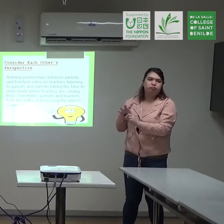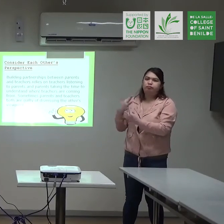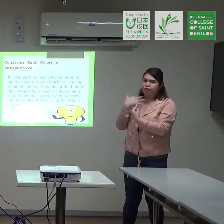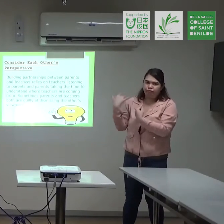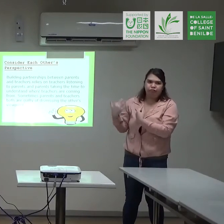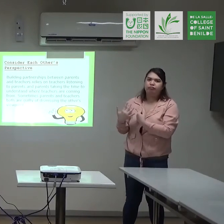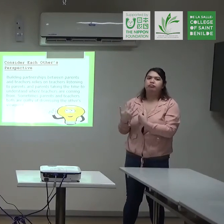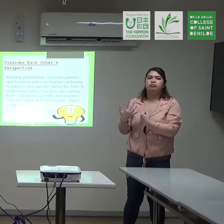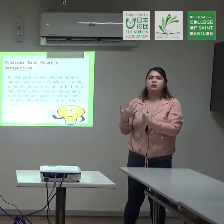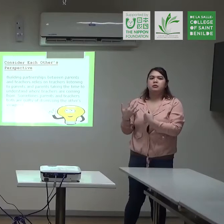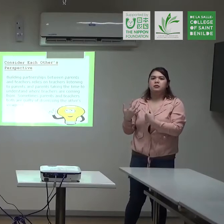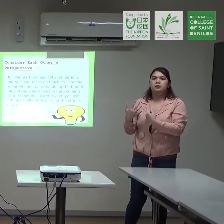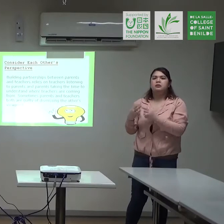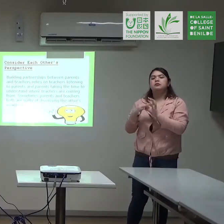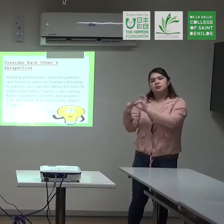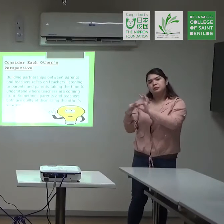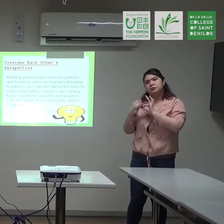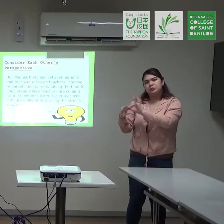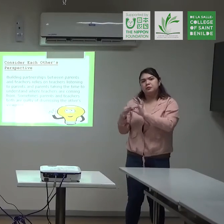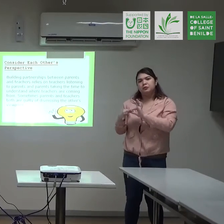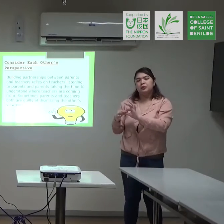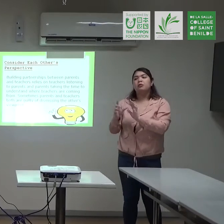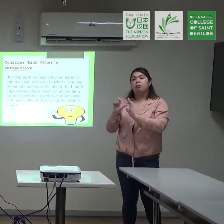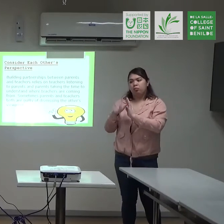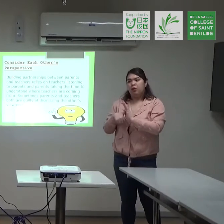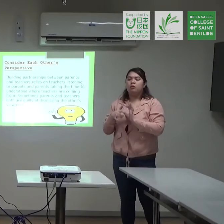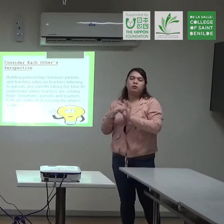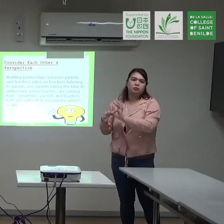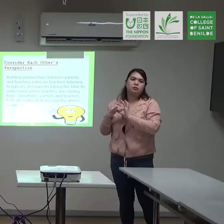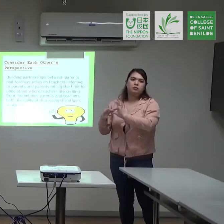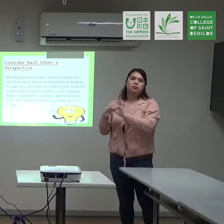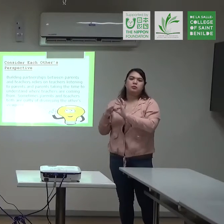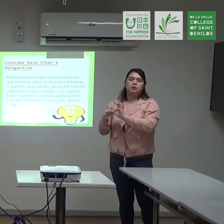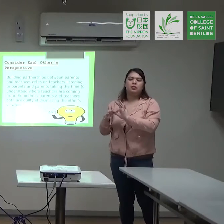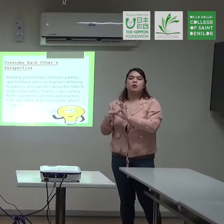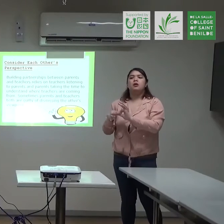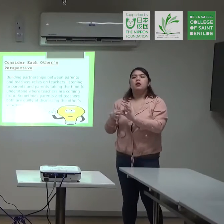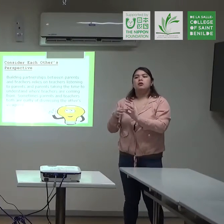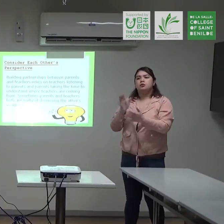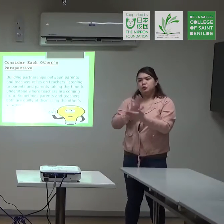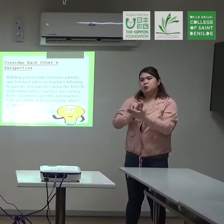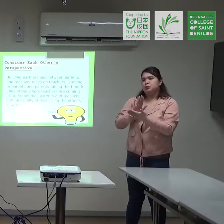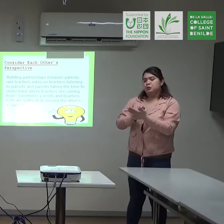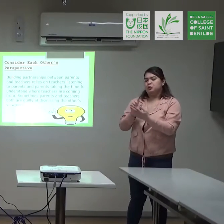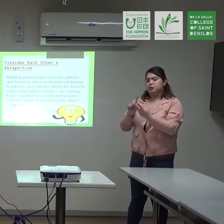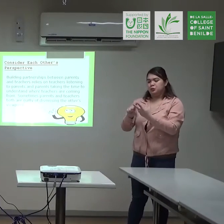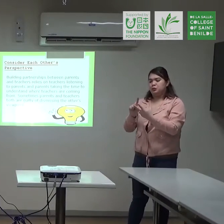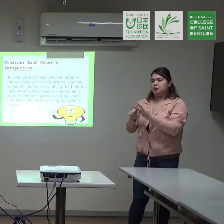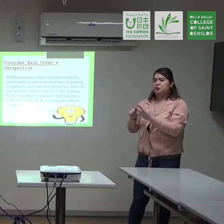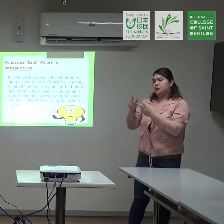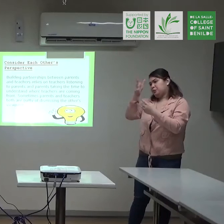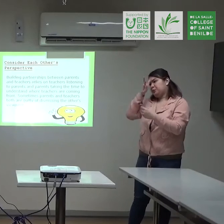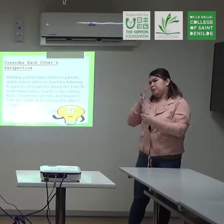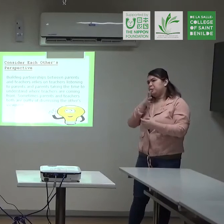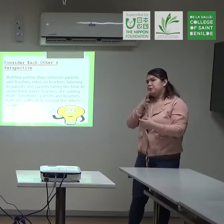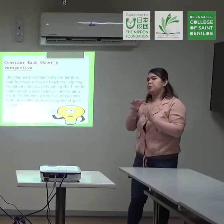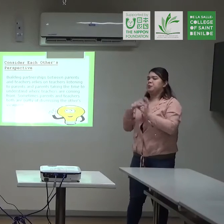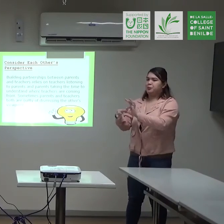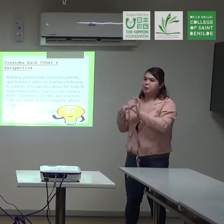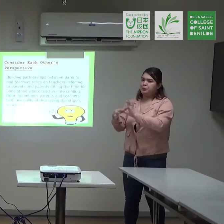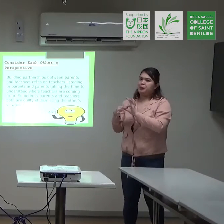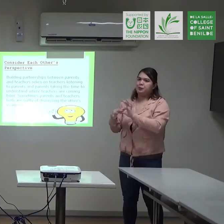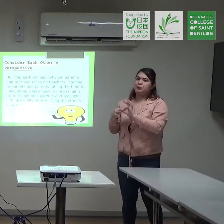That way, tansyado po, maganda po ang relasyon ng school, teachers, and parents. I